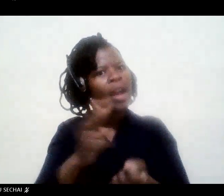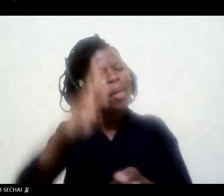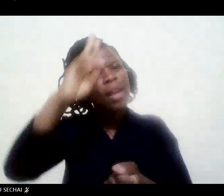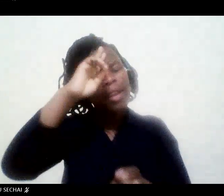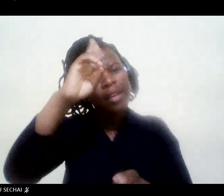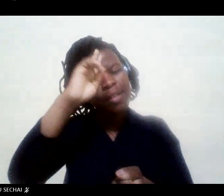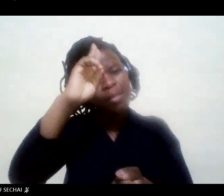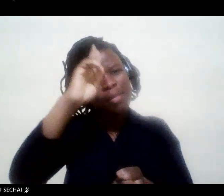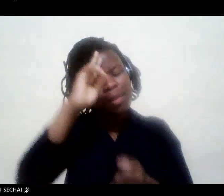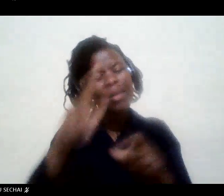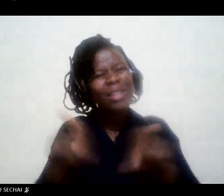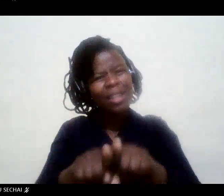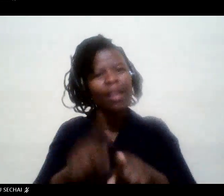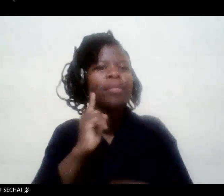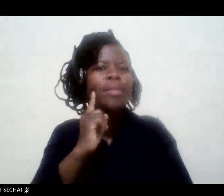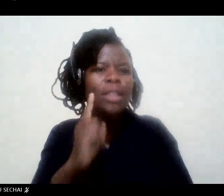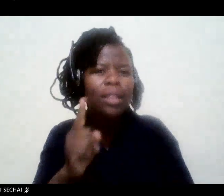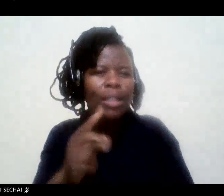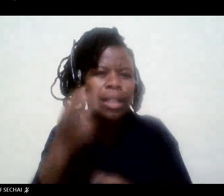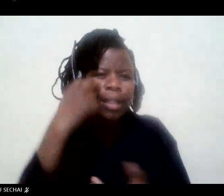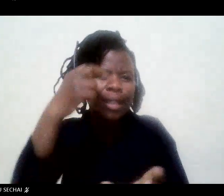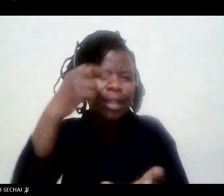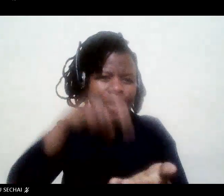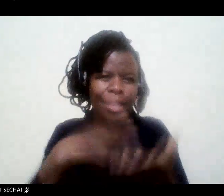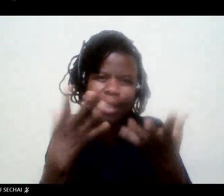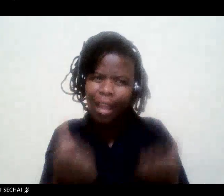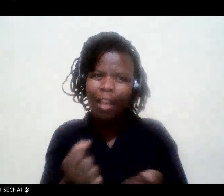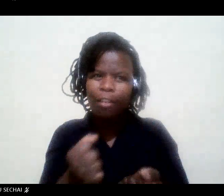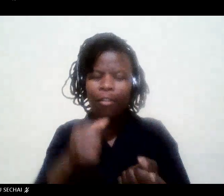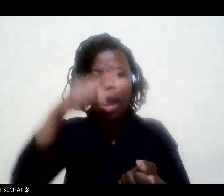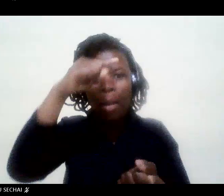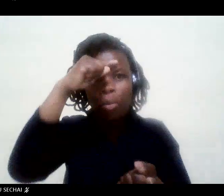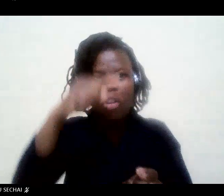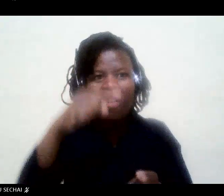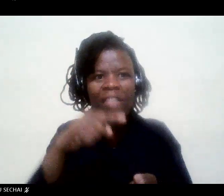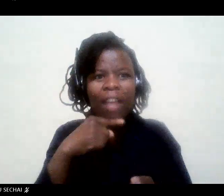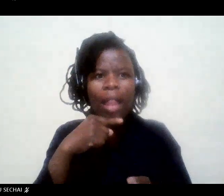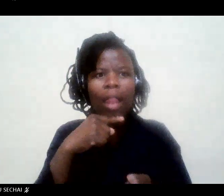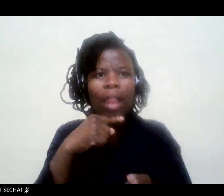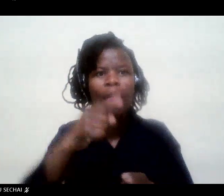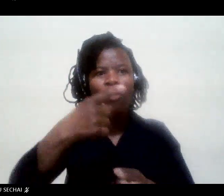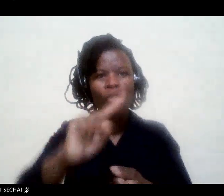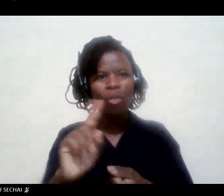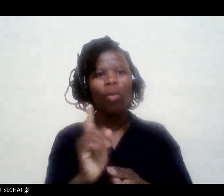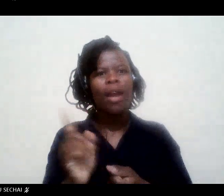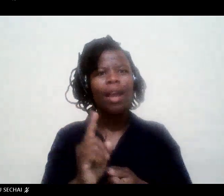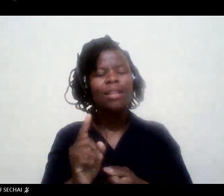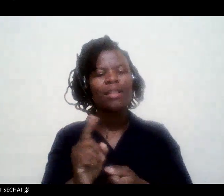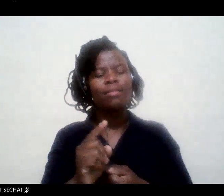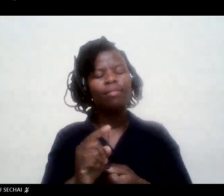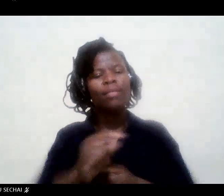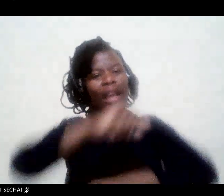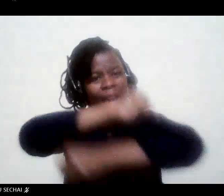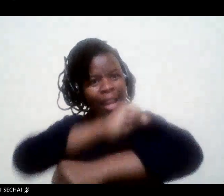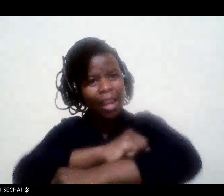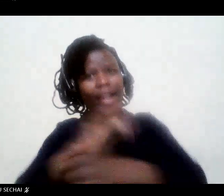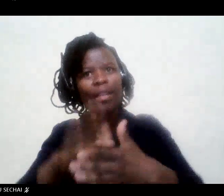need to have the profile of the learners, because normally you might find